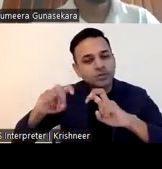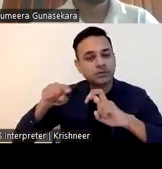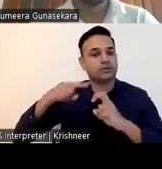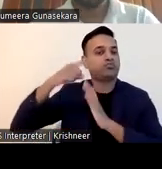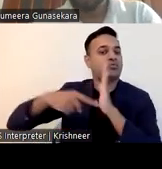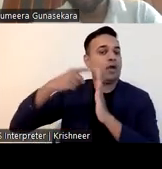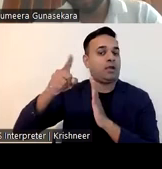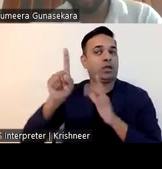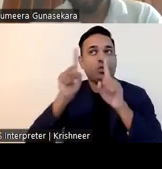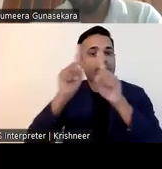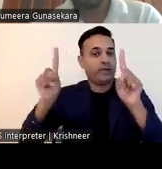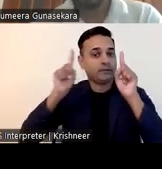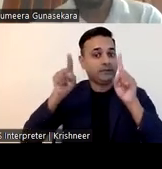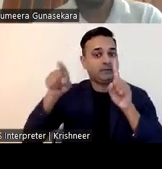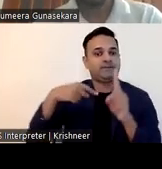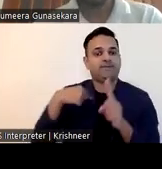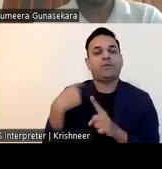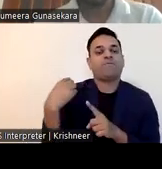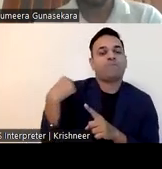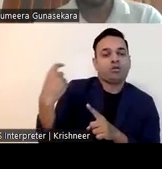in care. So next slide, please.